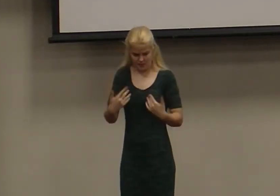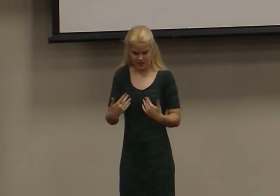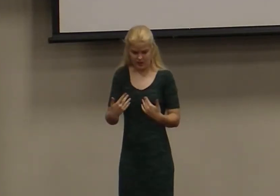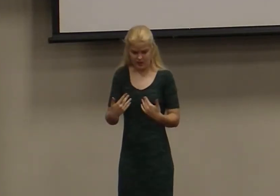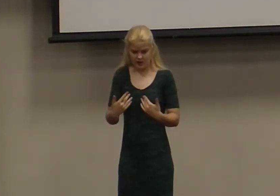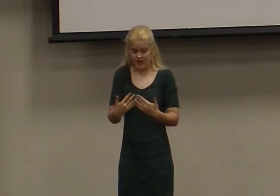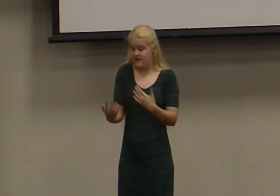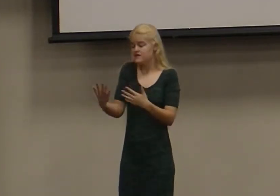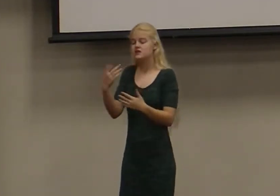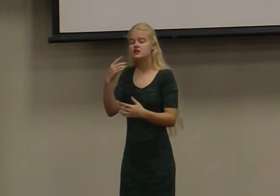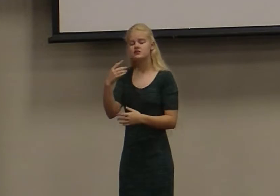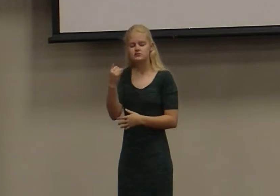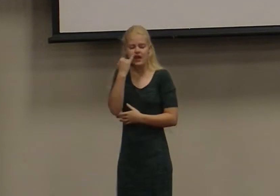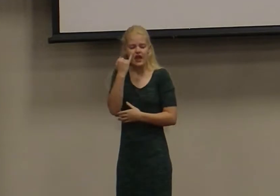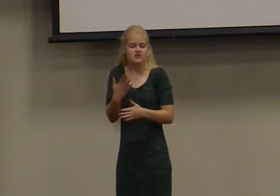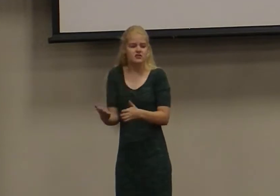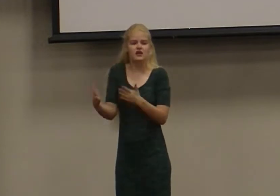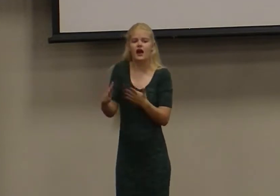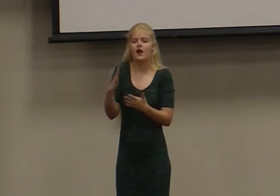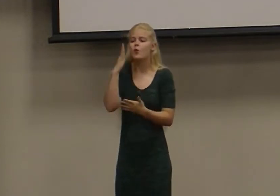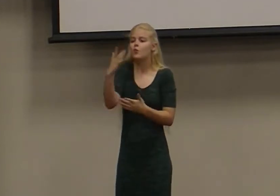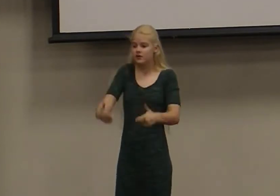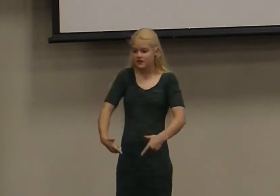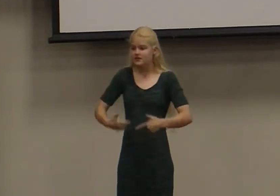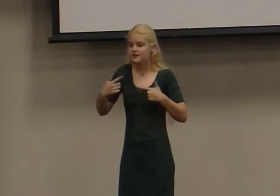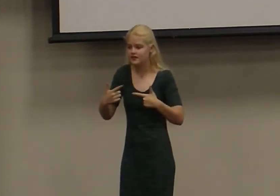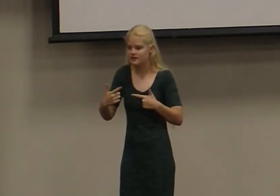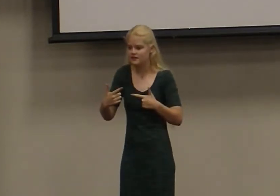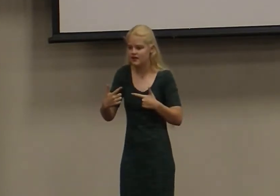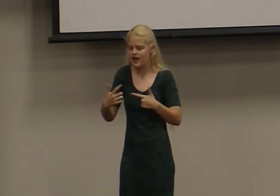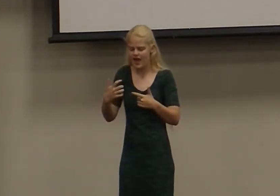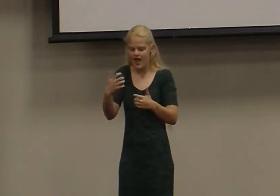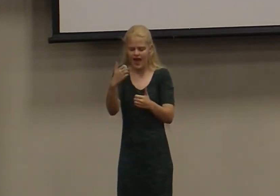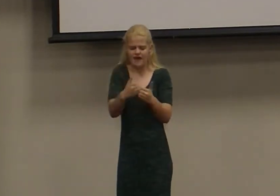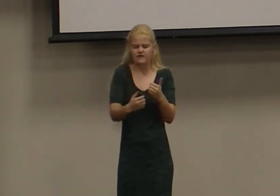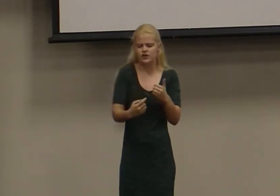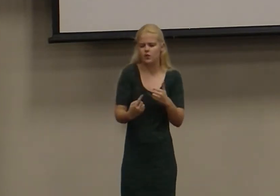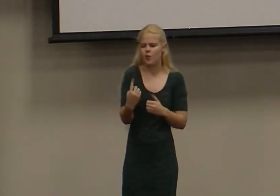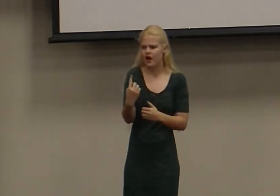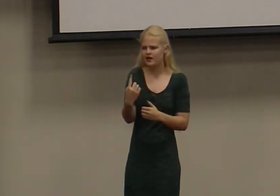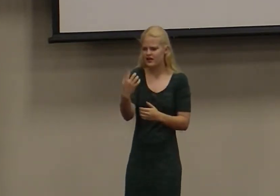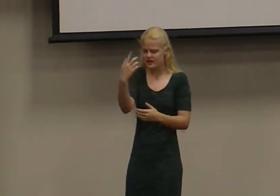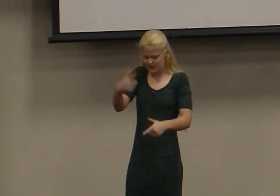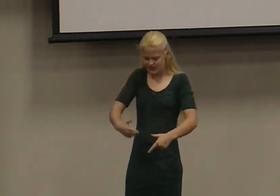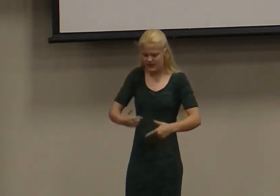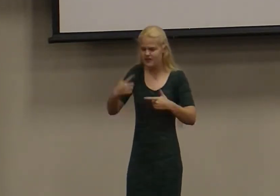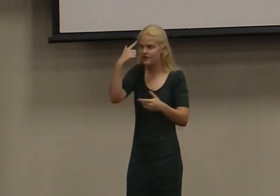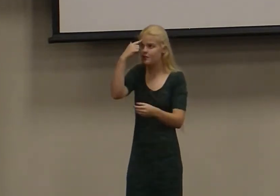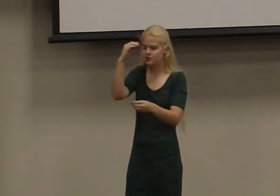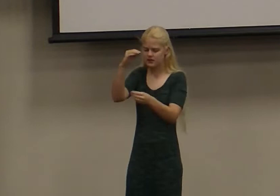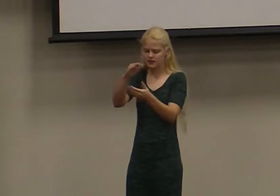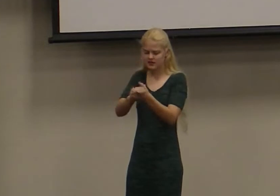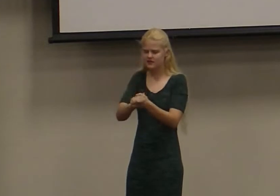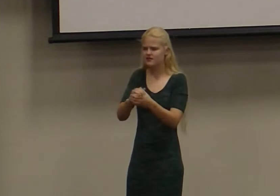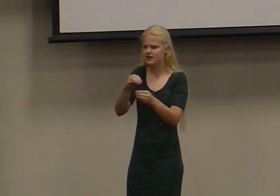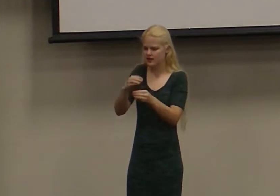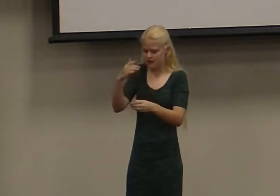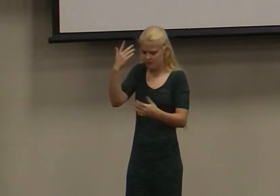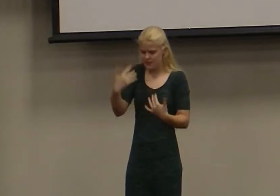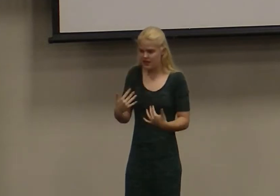even if he dies, will live. Everyone who lives and believes in me will never